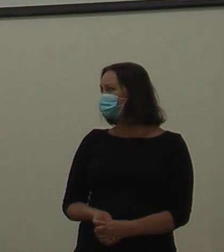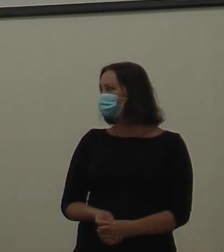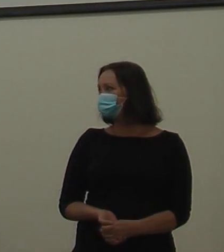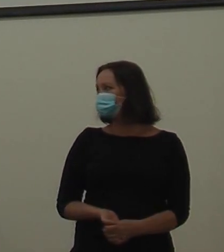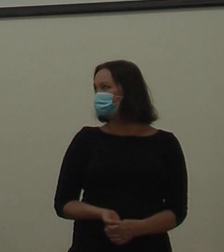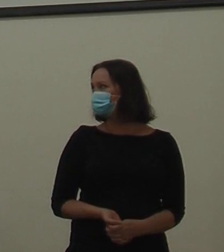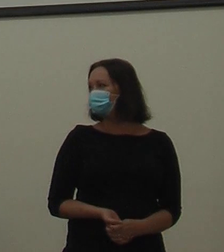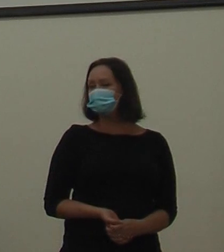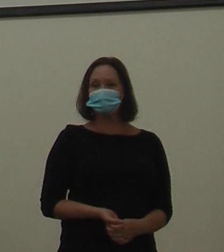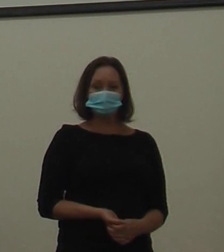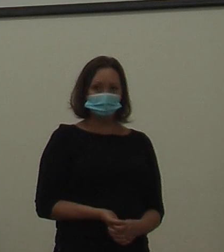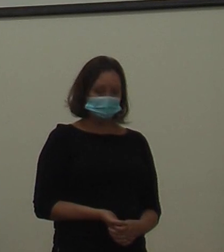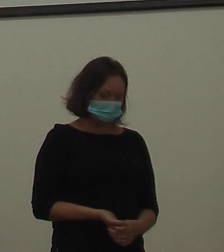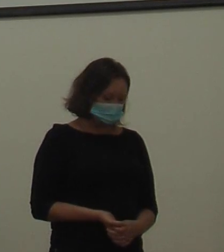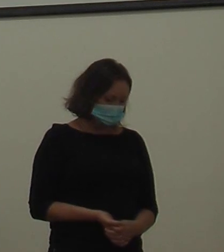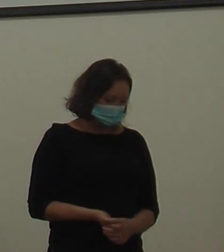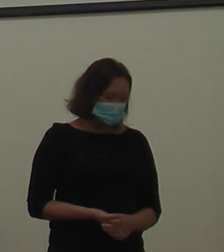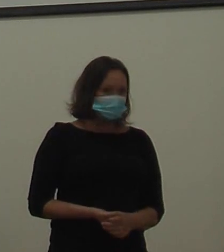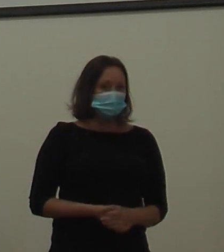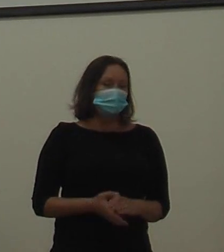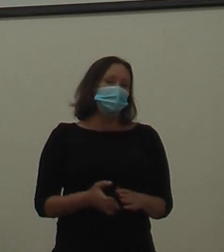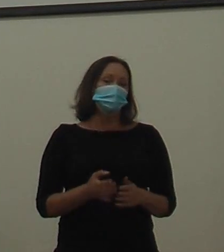Steps are getting a little shorter.